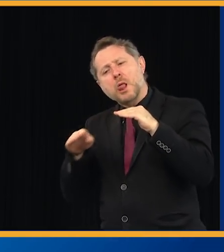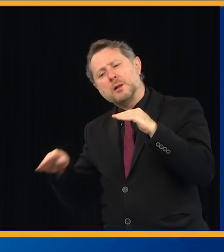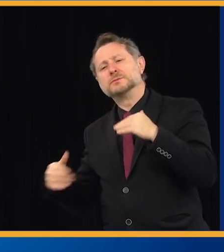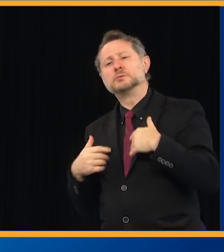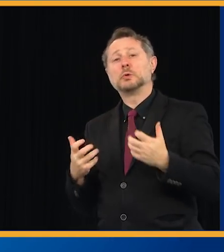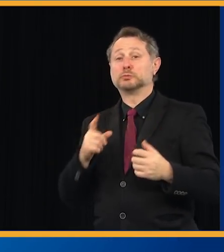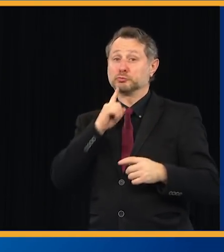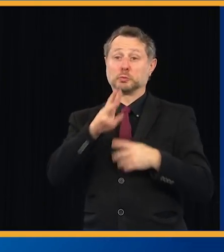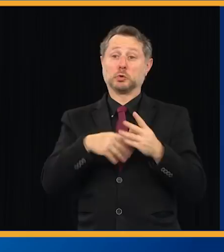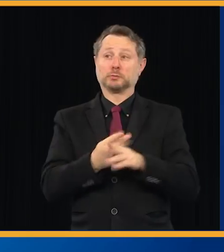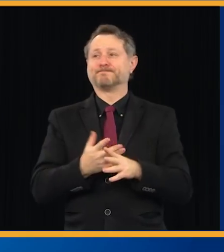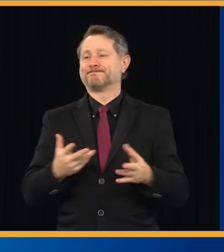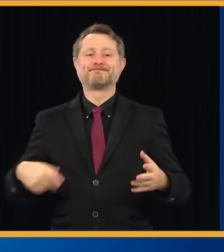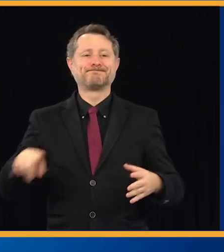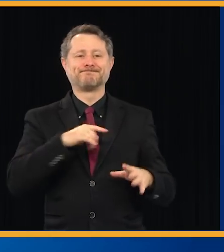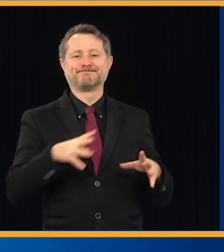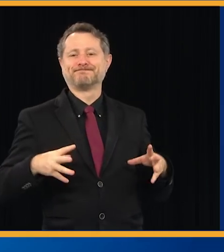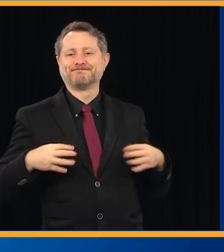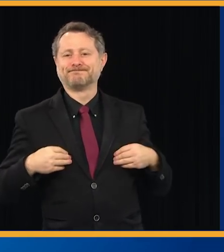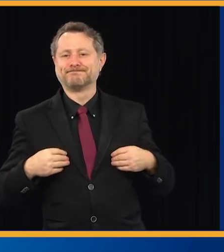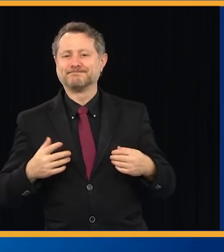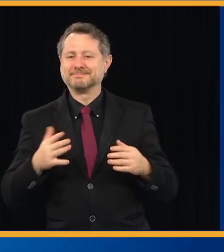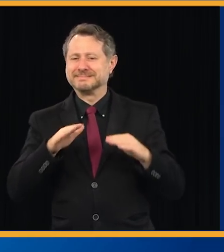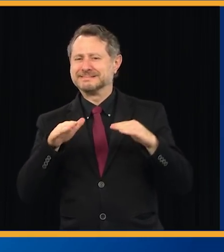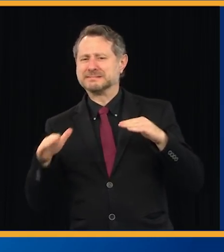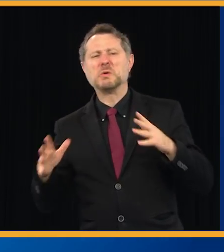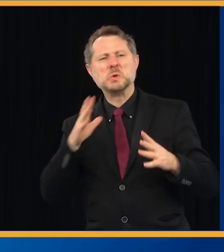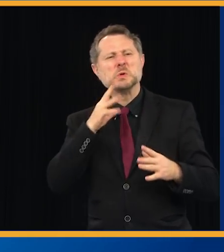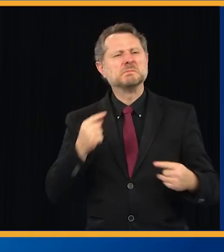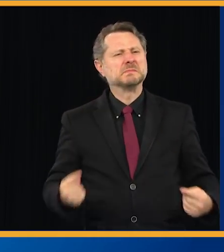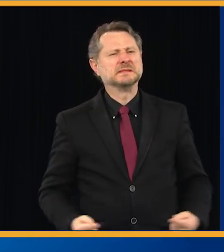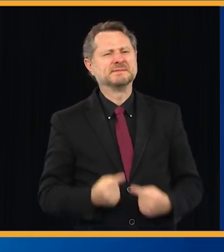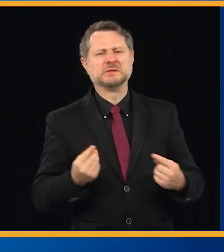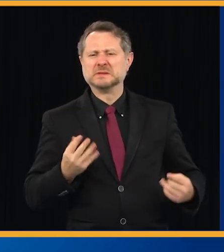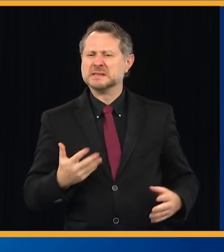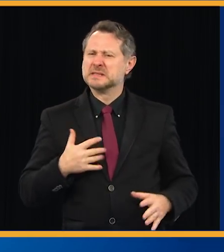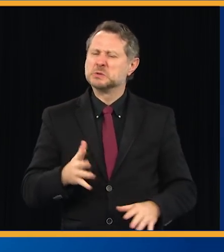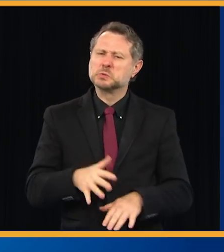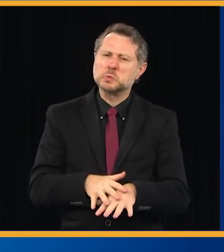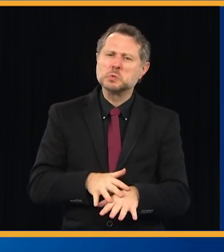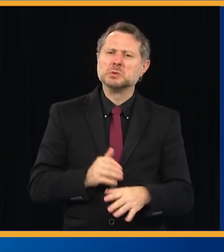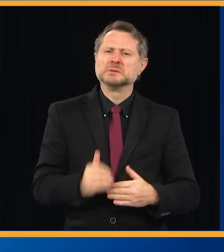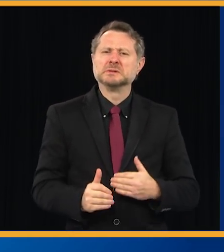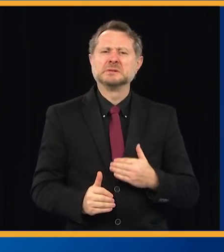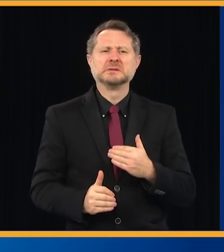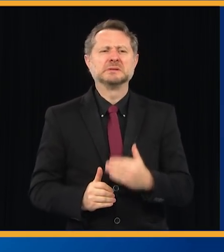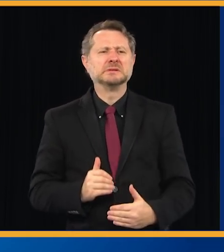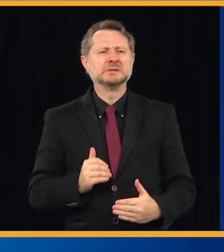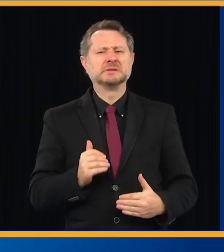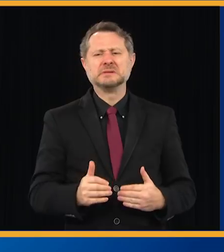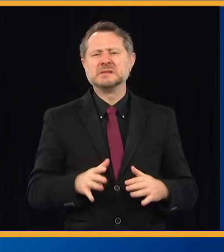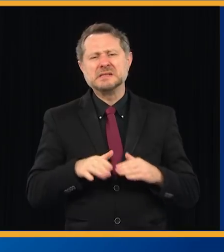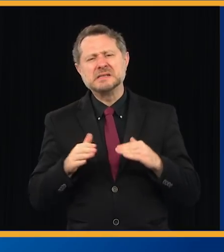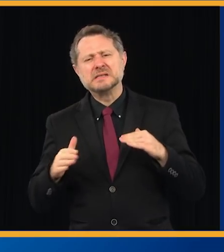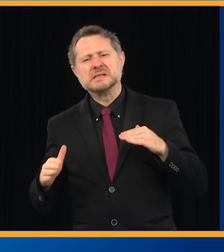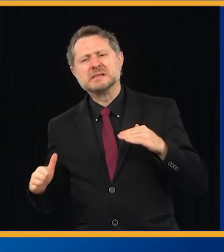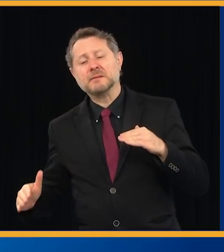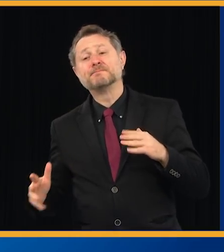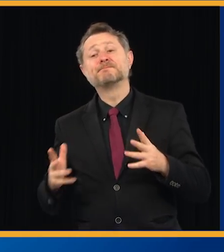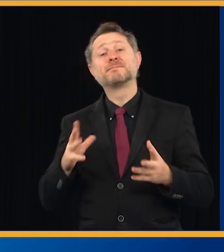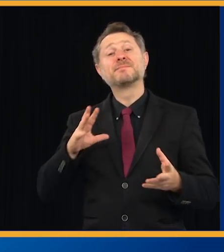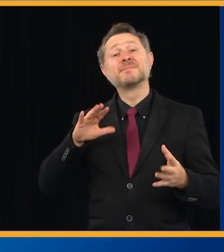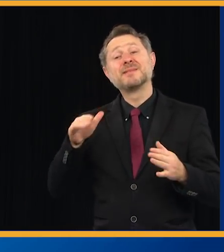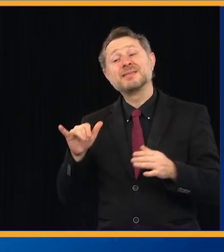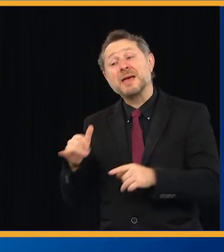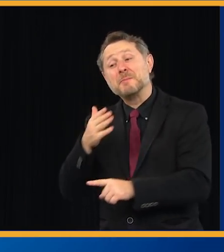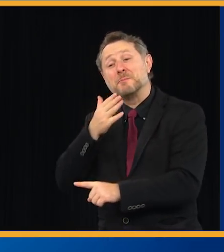a painfully slow decline, but it's better than the numbers going the other way. You see it on